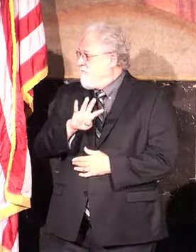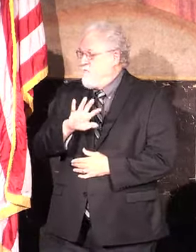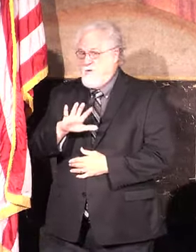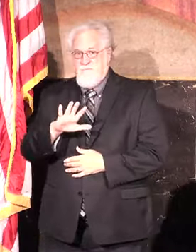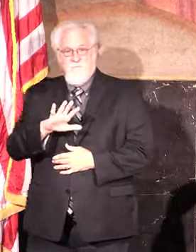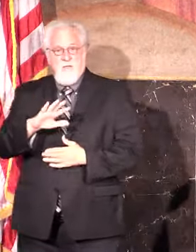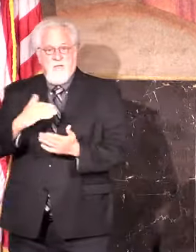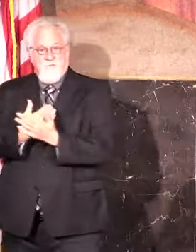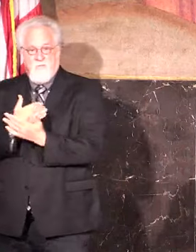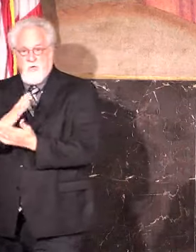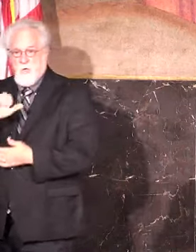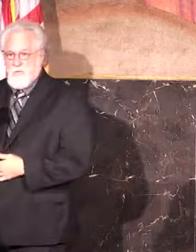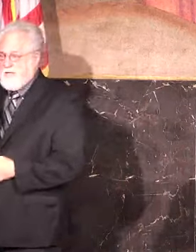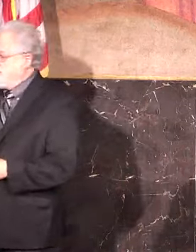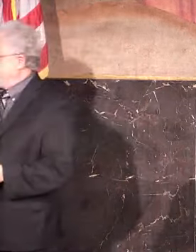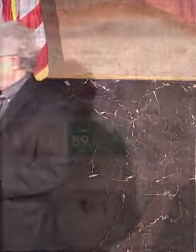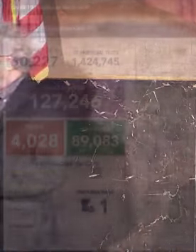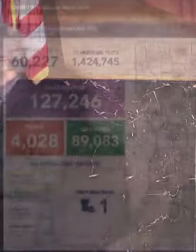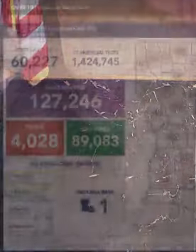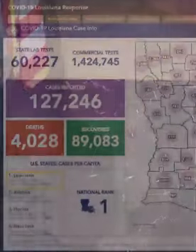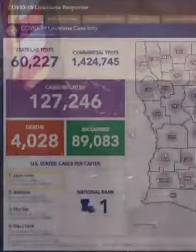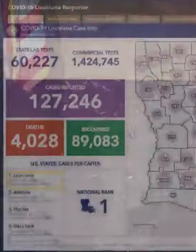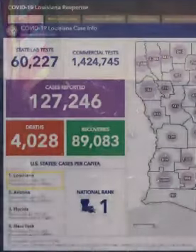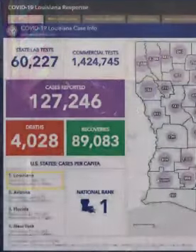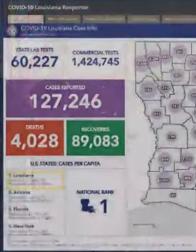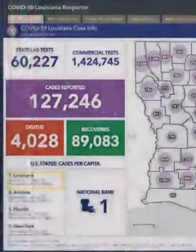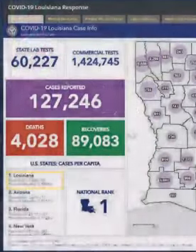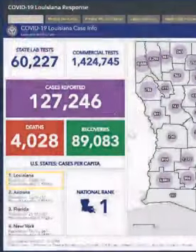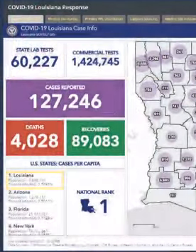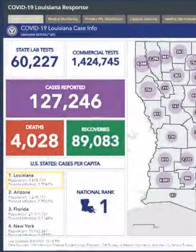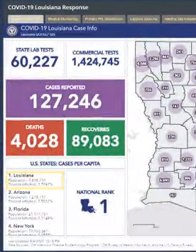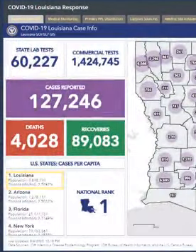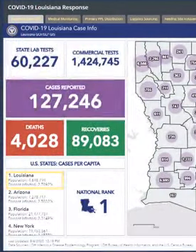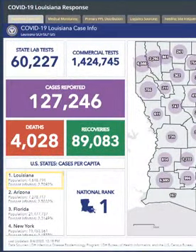1,345 new cases of COVID-19 for a total of